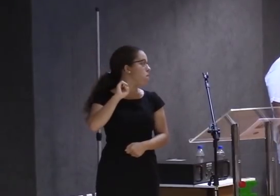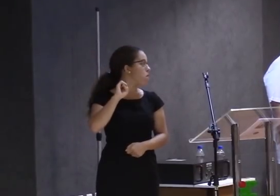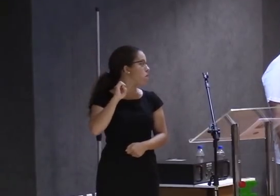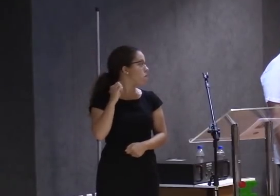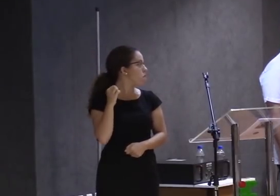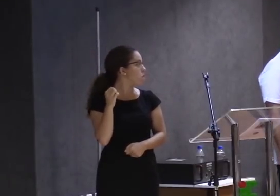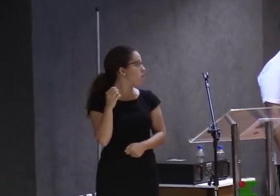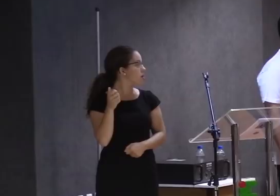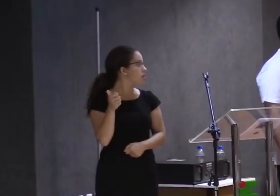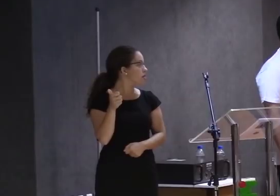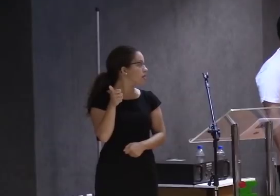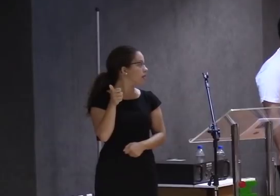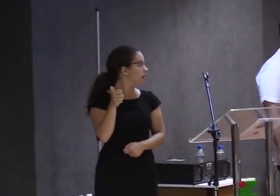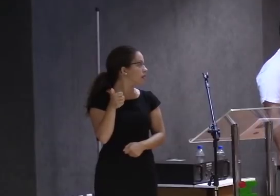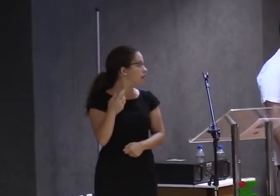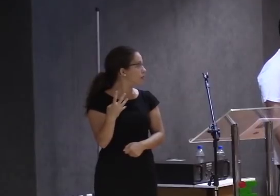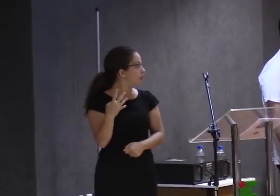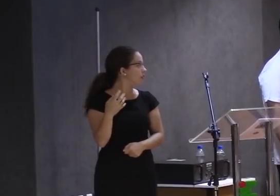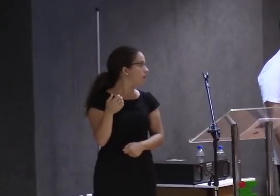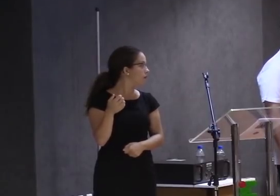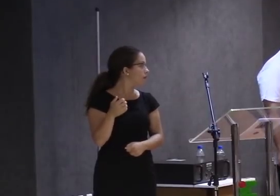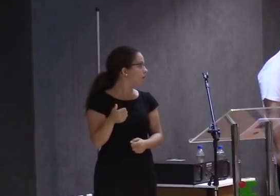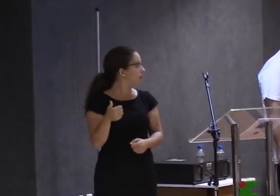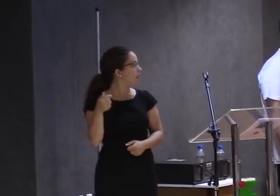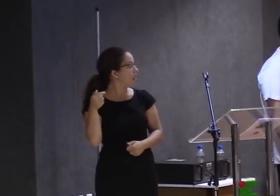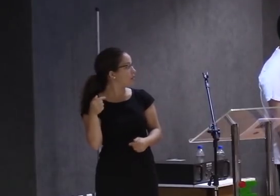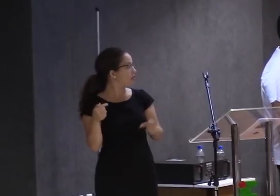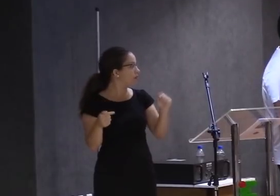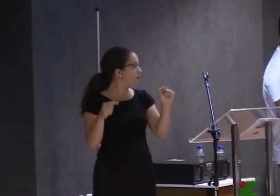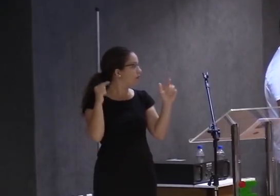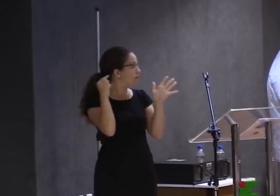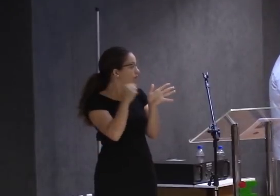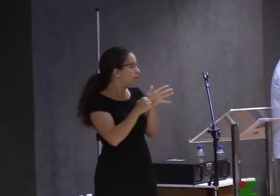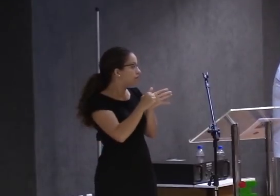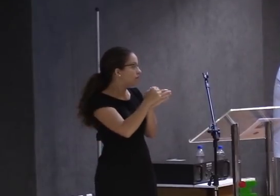5.5 million or 7 million?